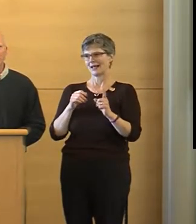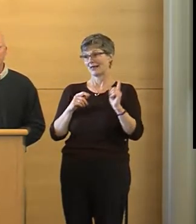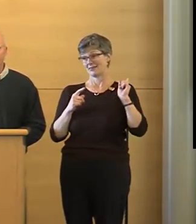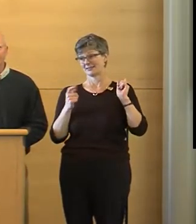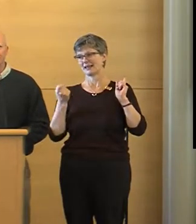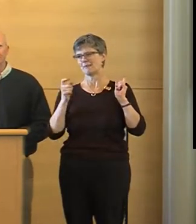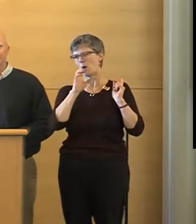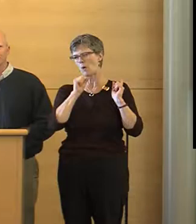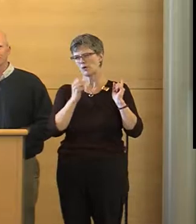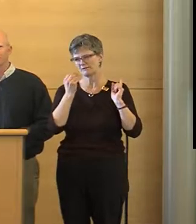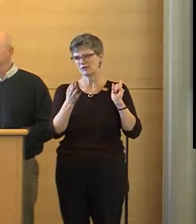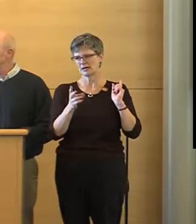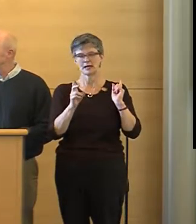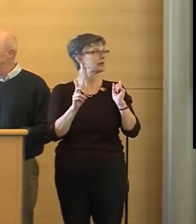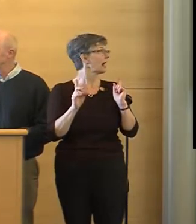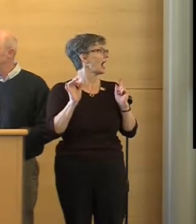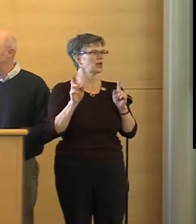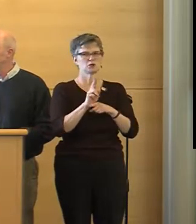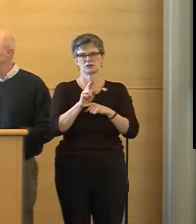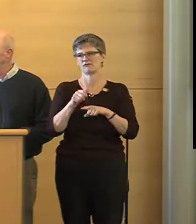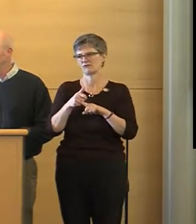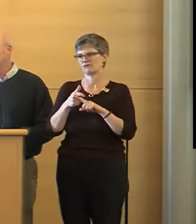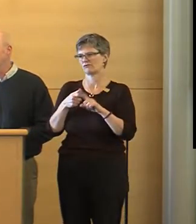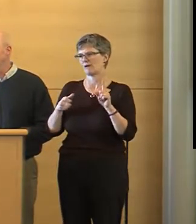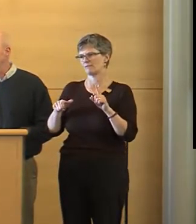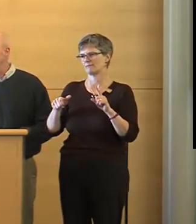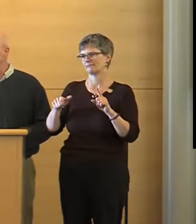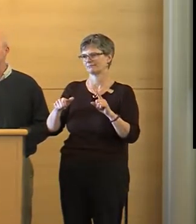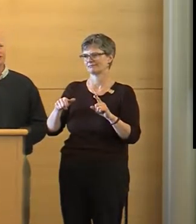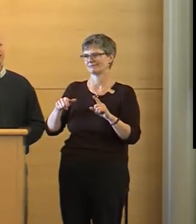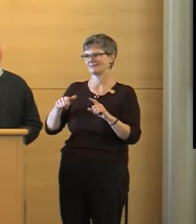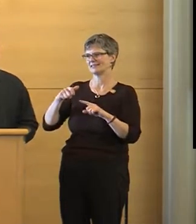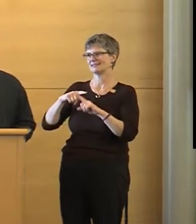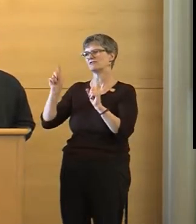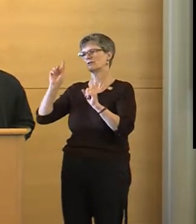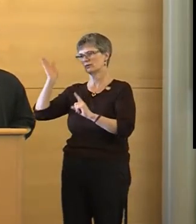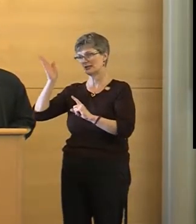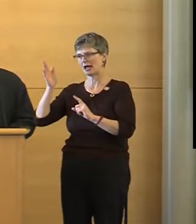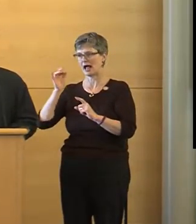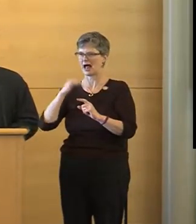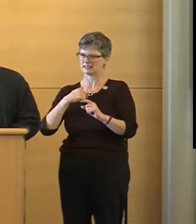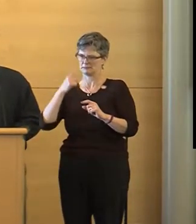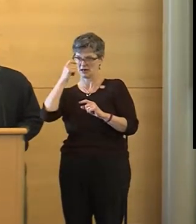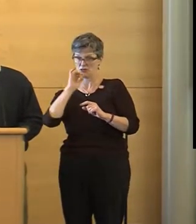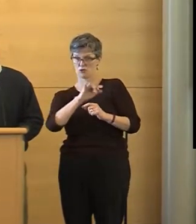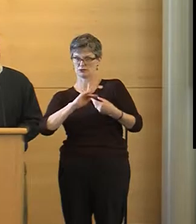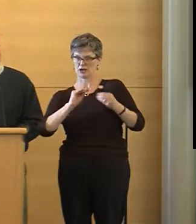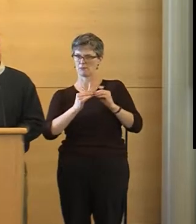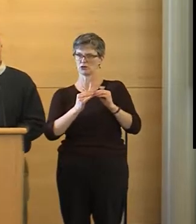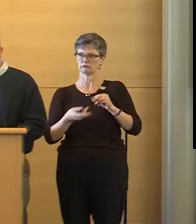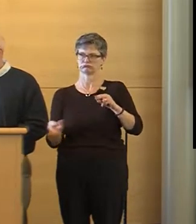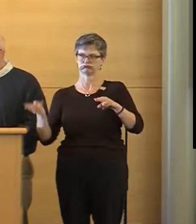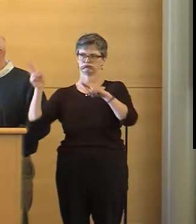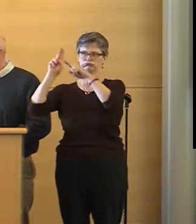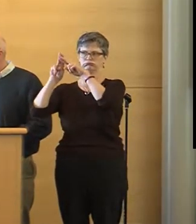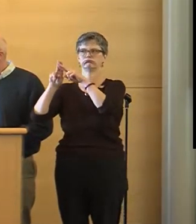communicate the vastness of the internet and all of those internetworkings and the communication that's